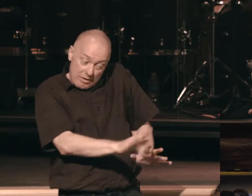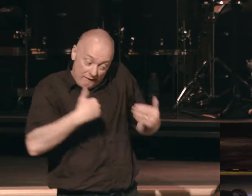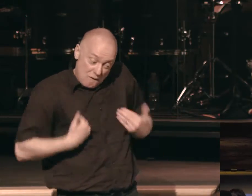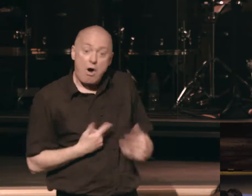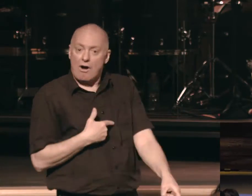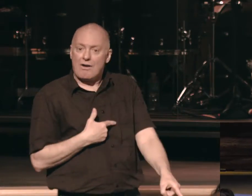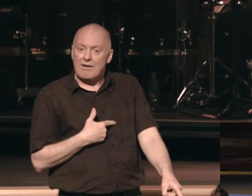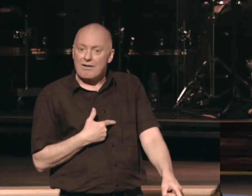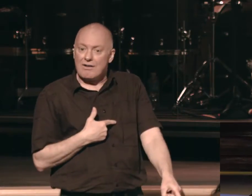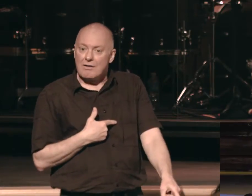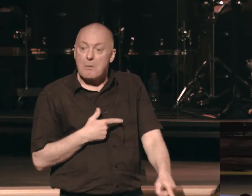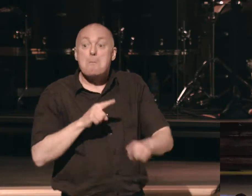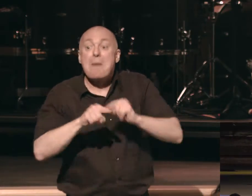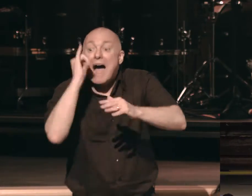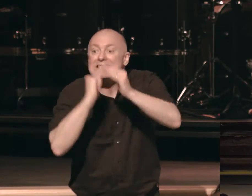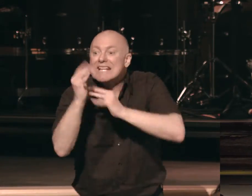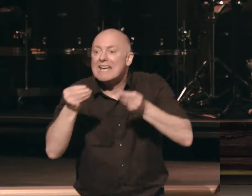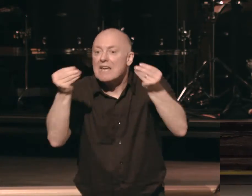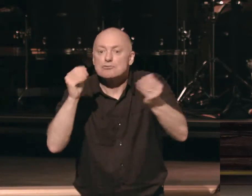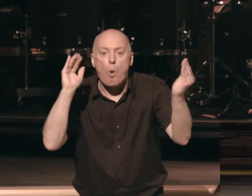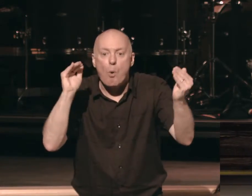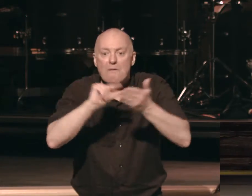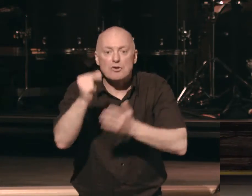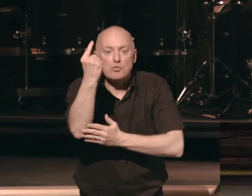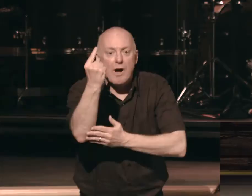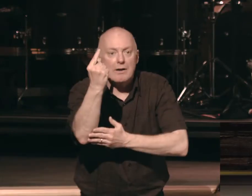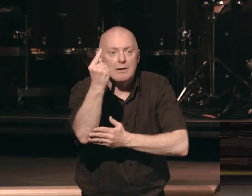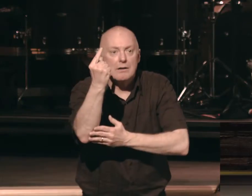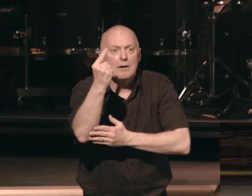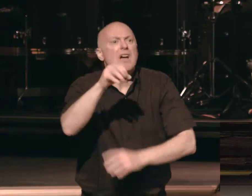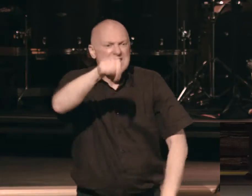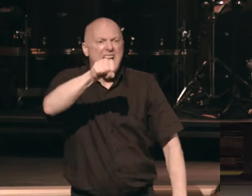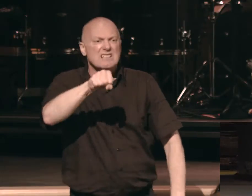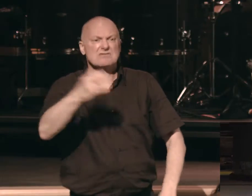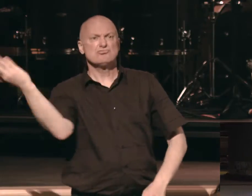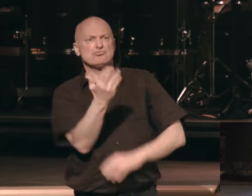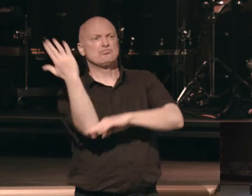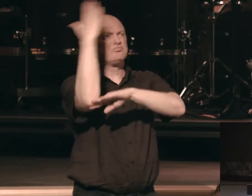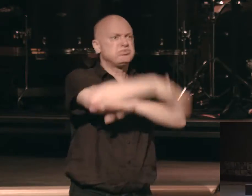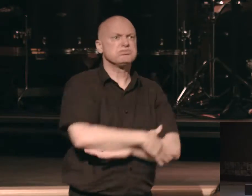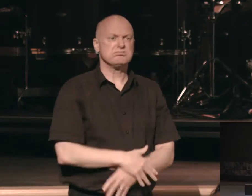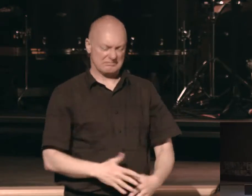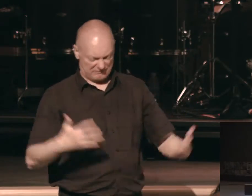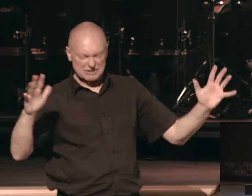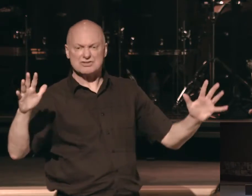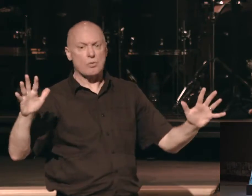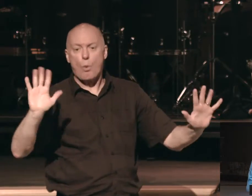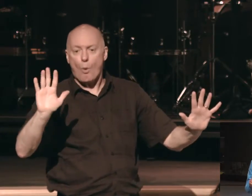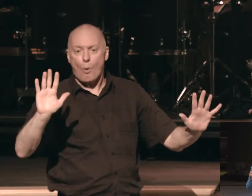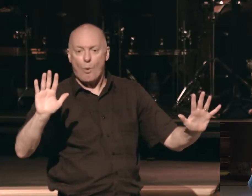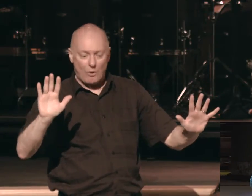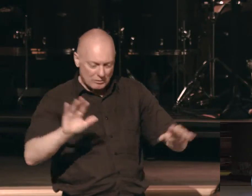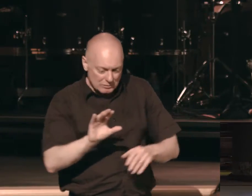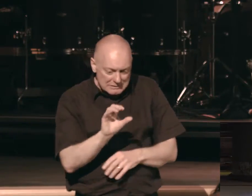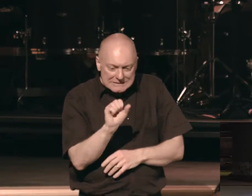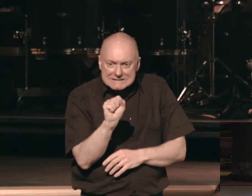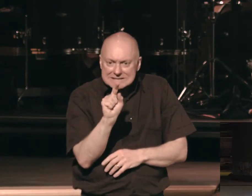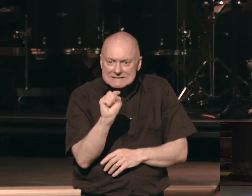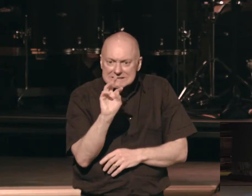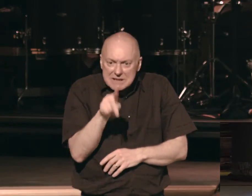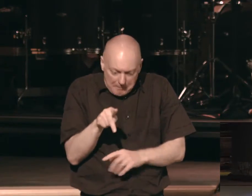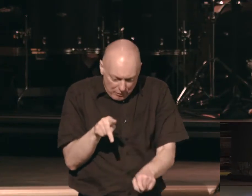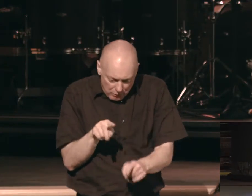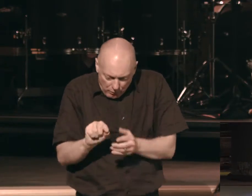brought on themselves, Isaiah gives hope in verse 1. Isaiah says, yeah, you're a stump, but from this stump will come a